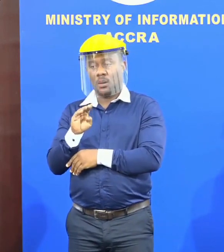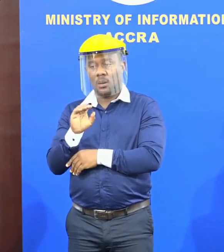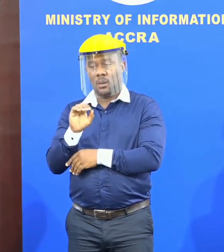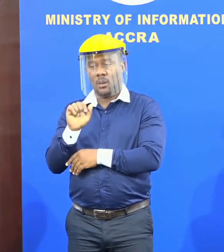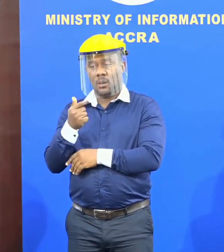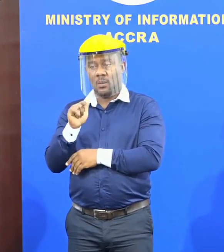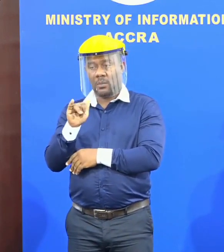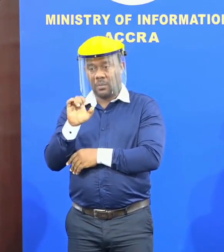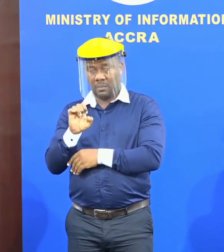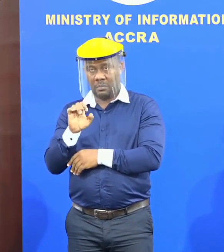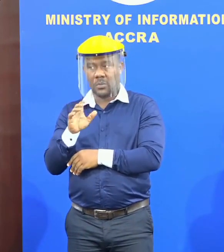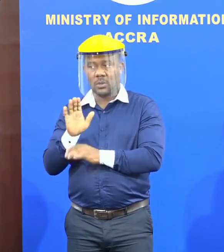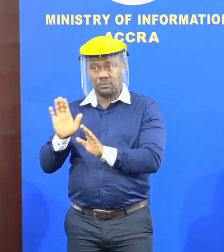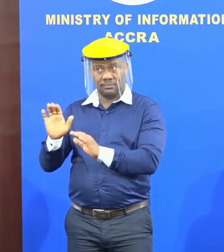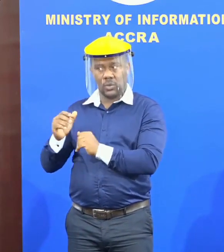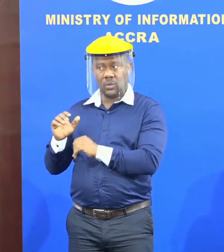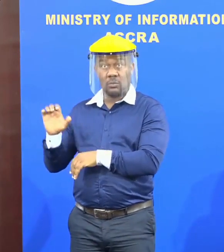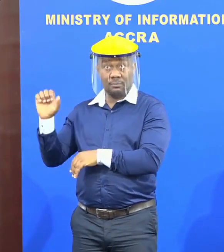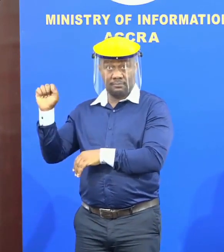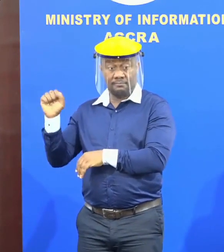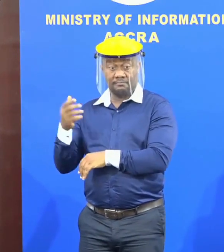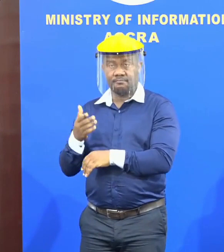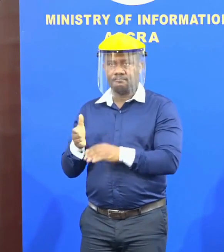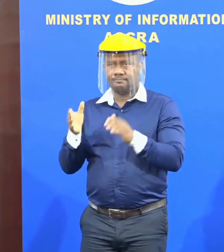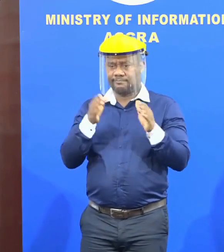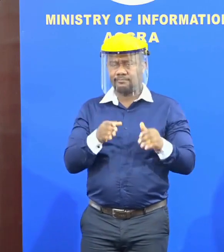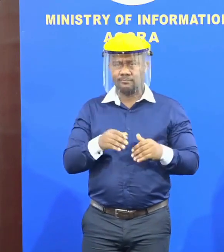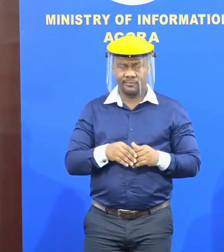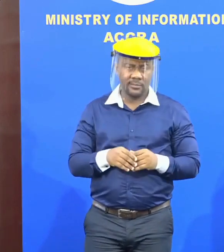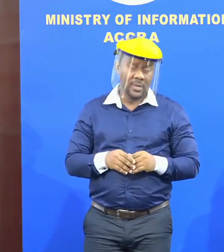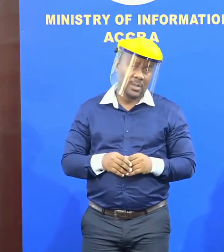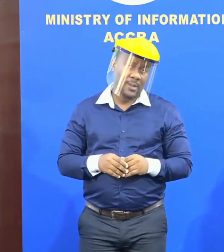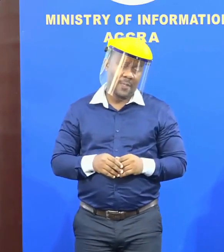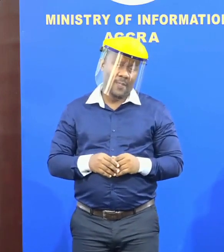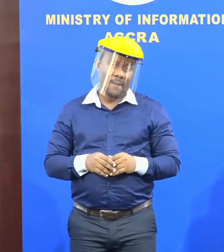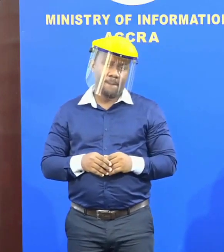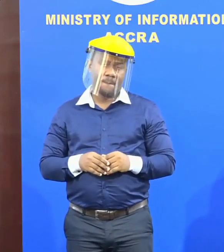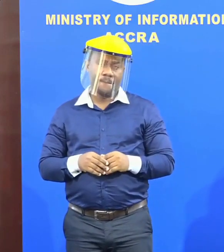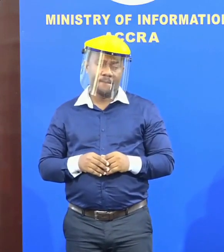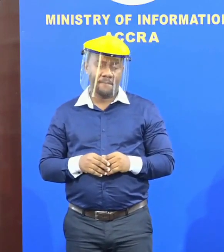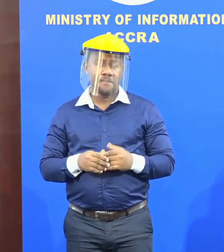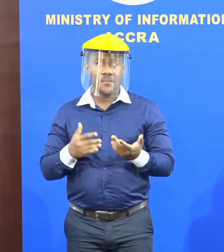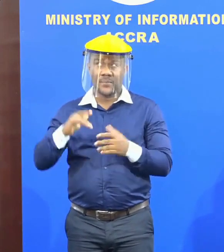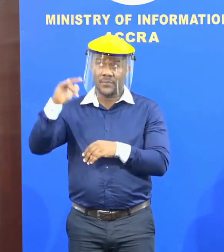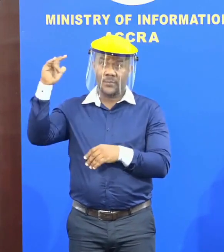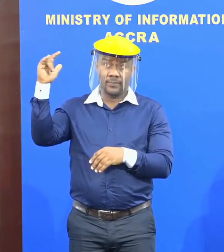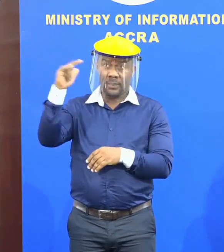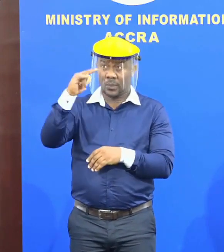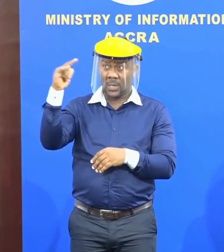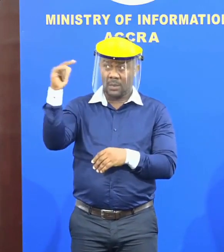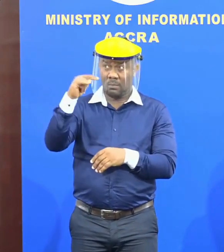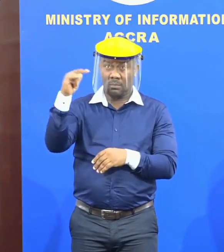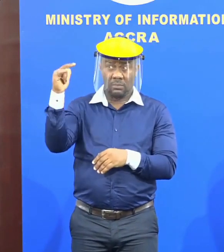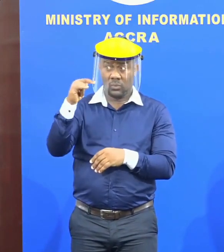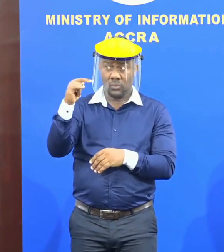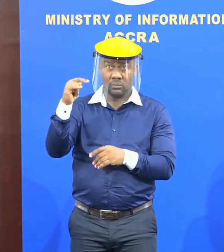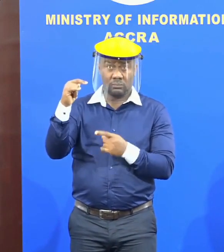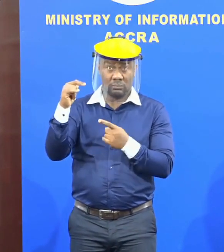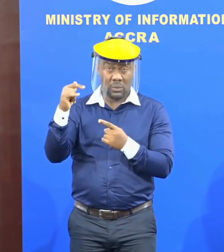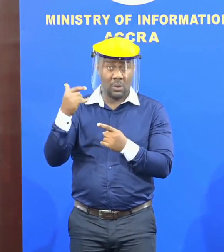The second update is an, may I say, enhancement of some of our air travel guidance